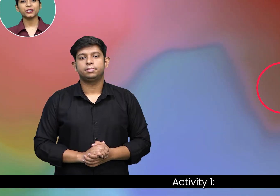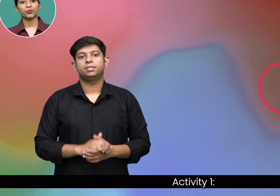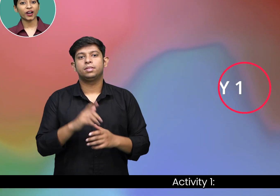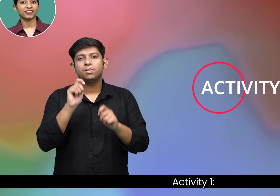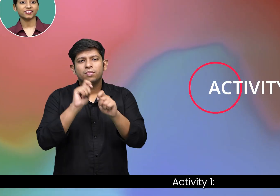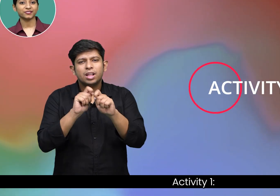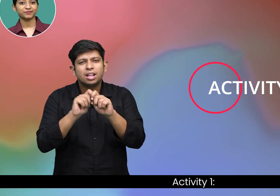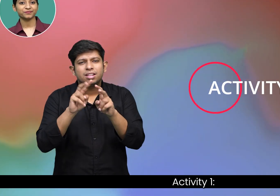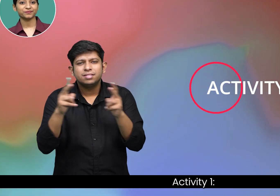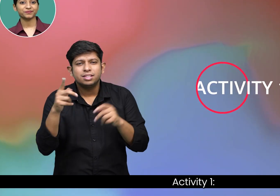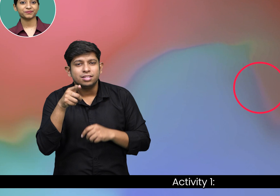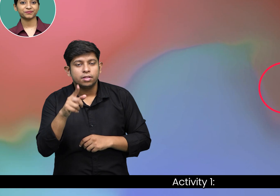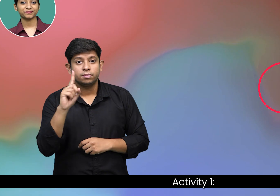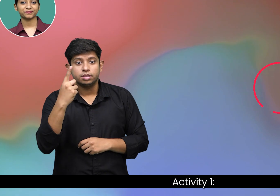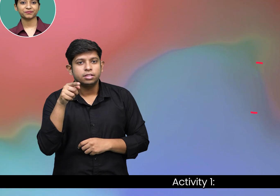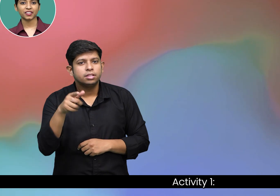Activity 1.